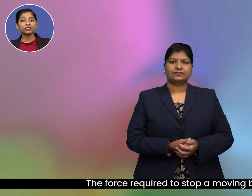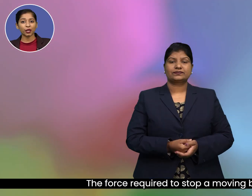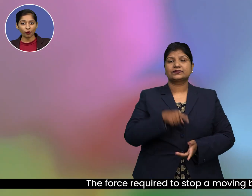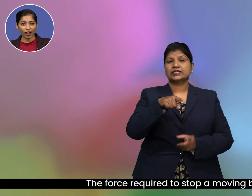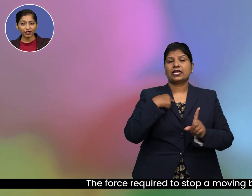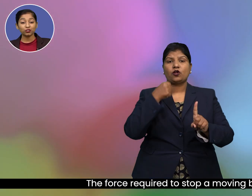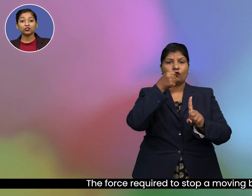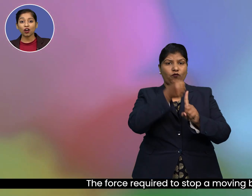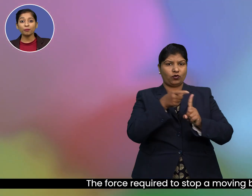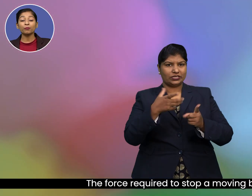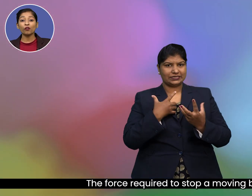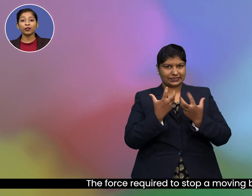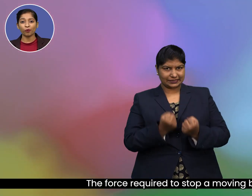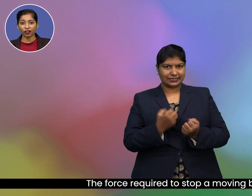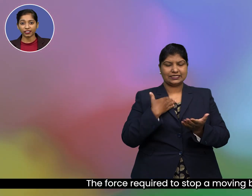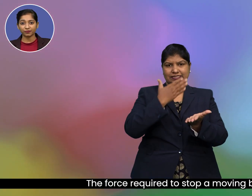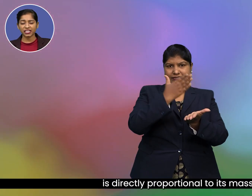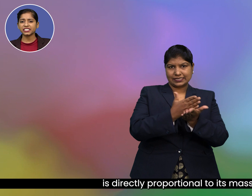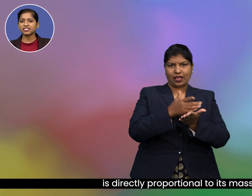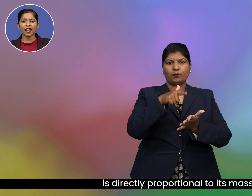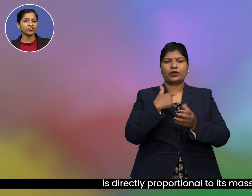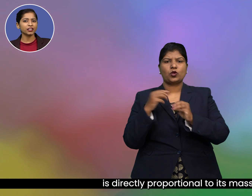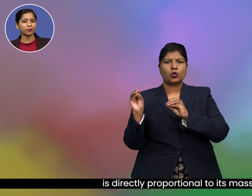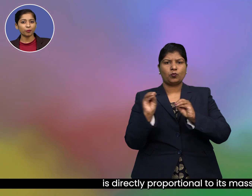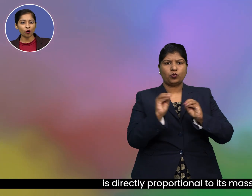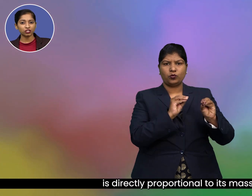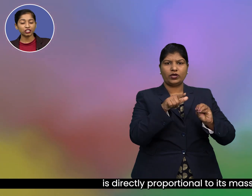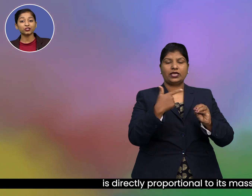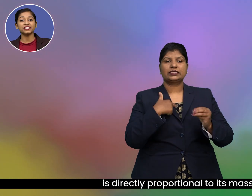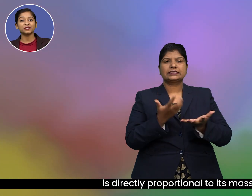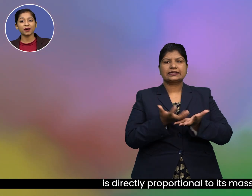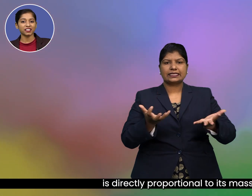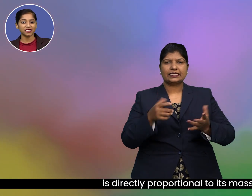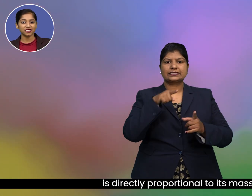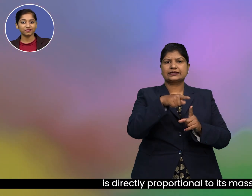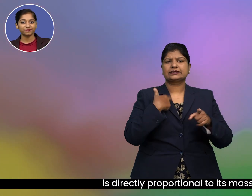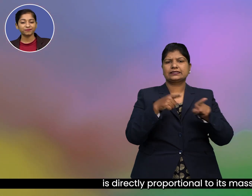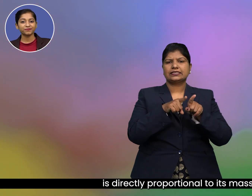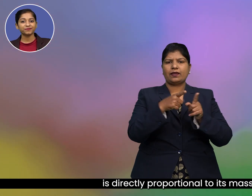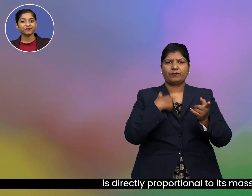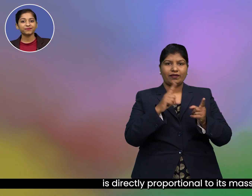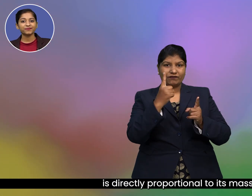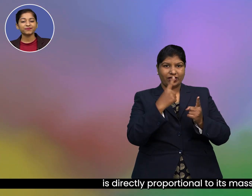The force required to stop a moving body is directly proportional to its mass.